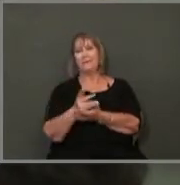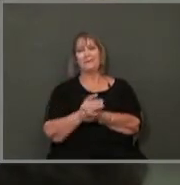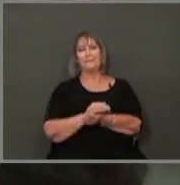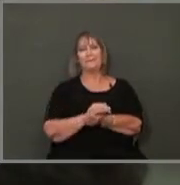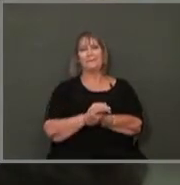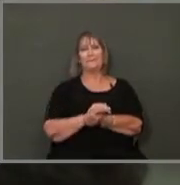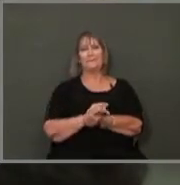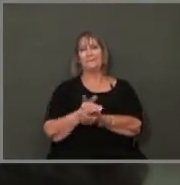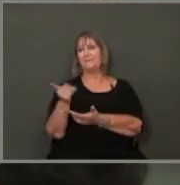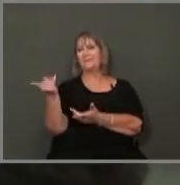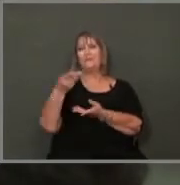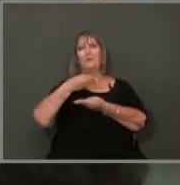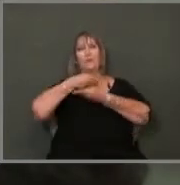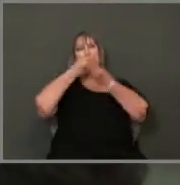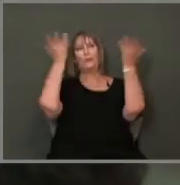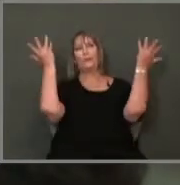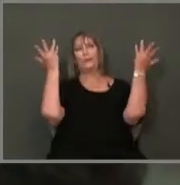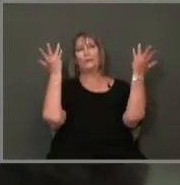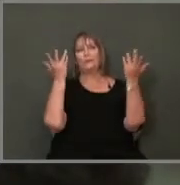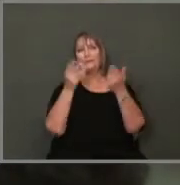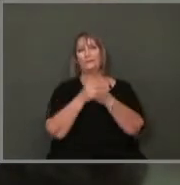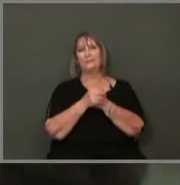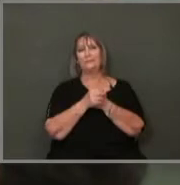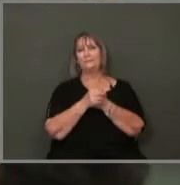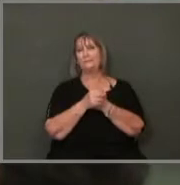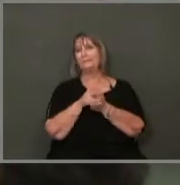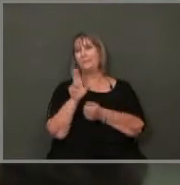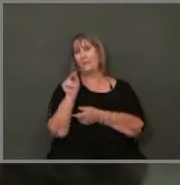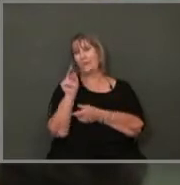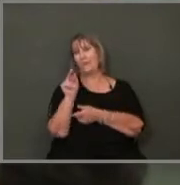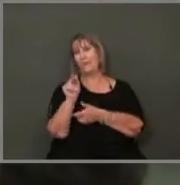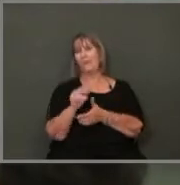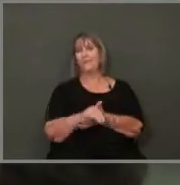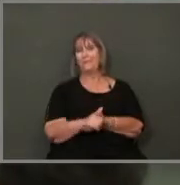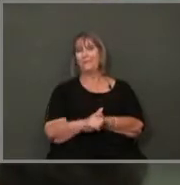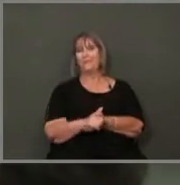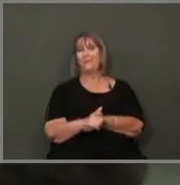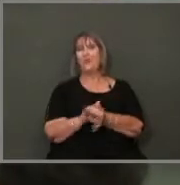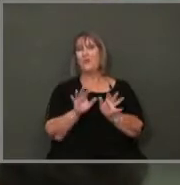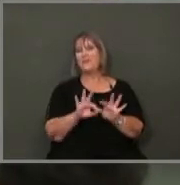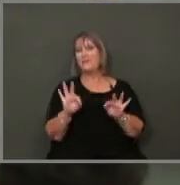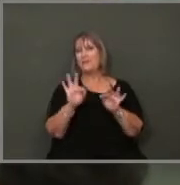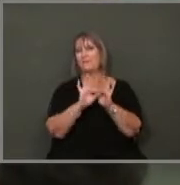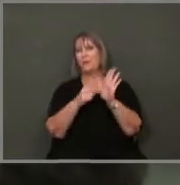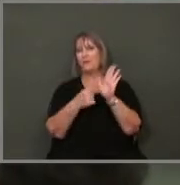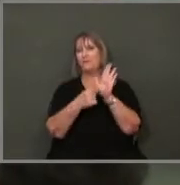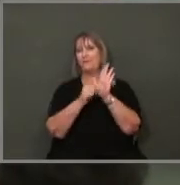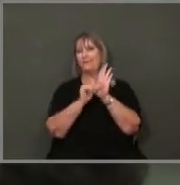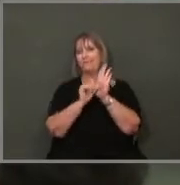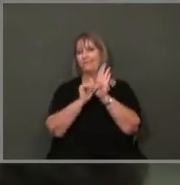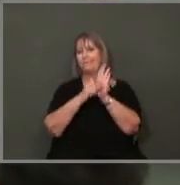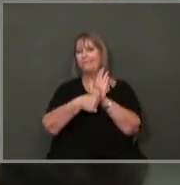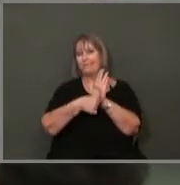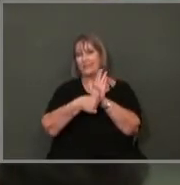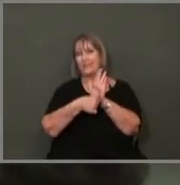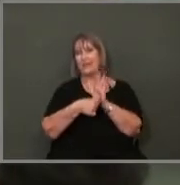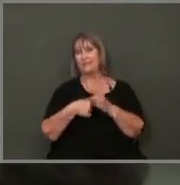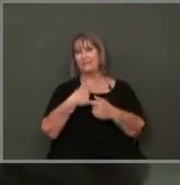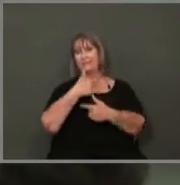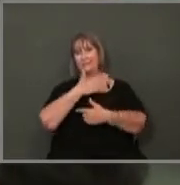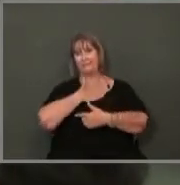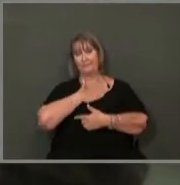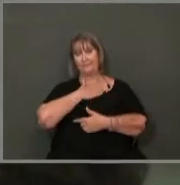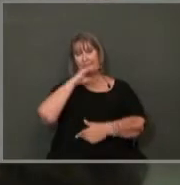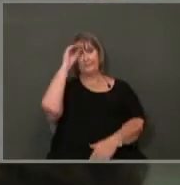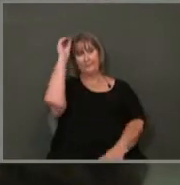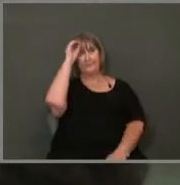they're going to, blow it on something silly or something like that. So I think that's important to point that out. And I would like to see us,